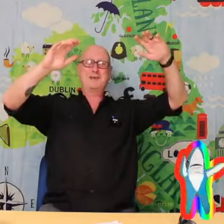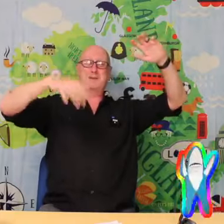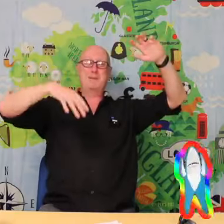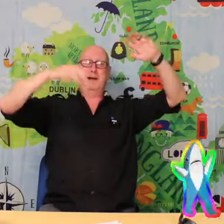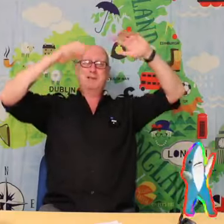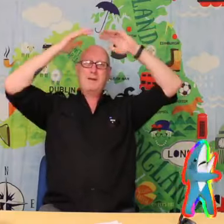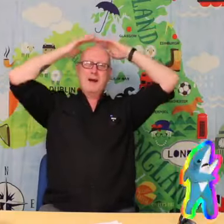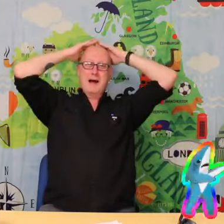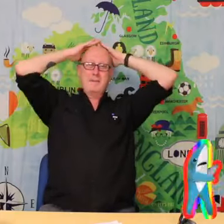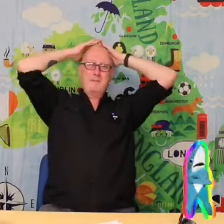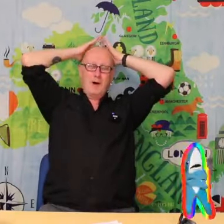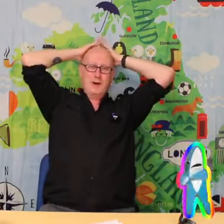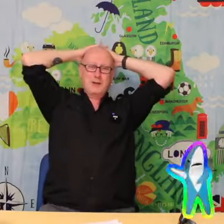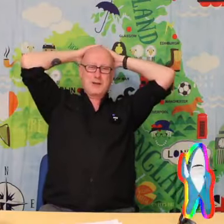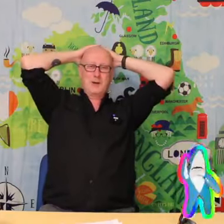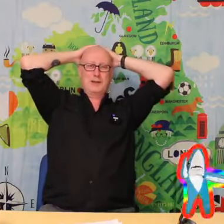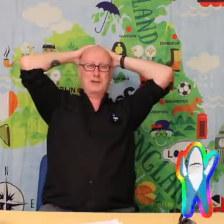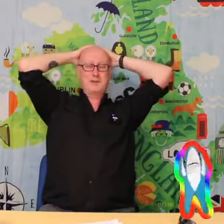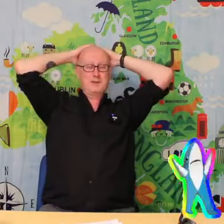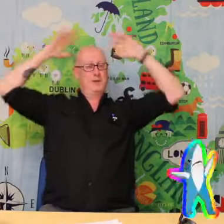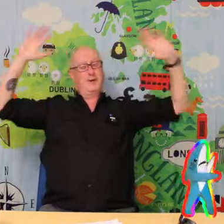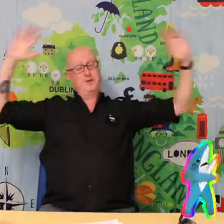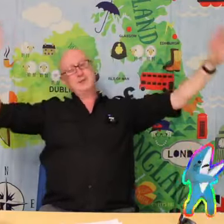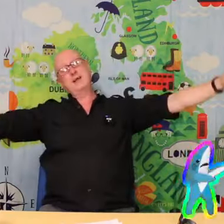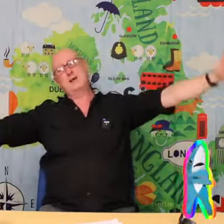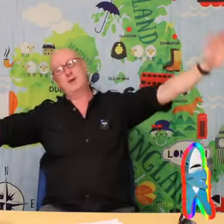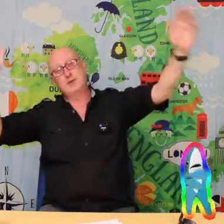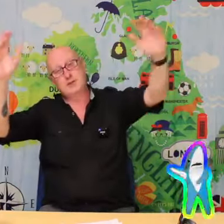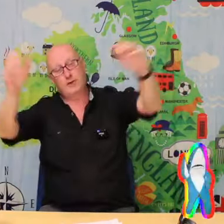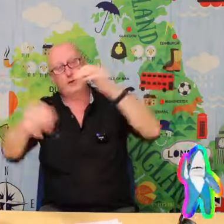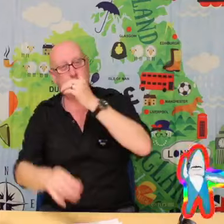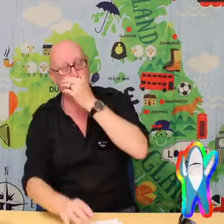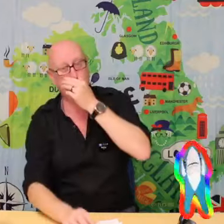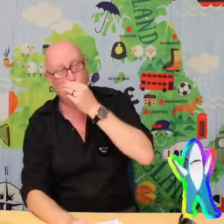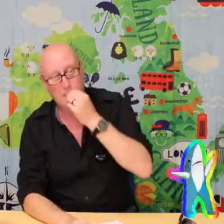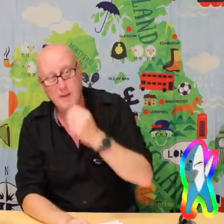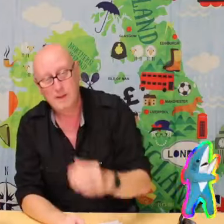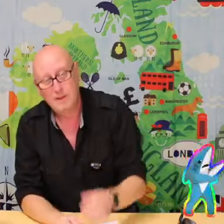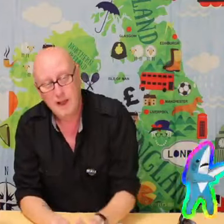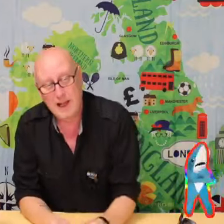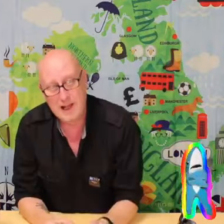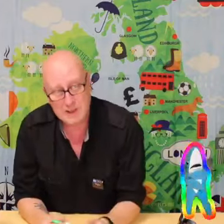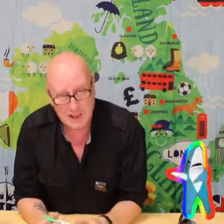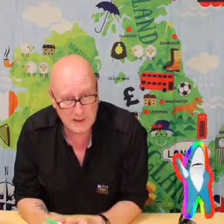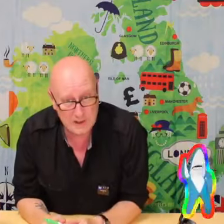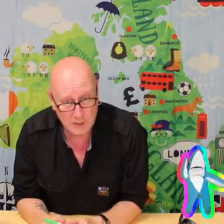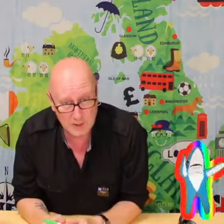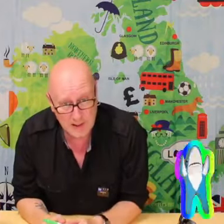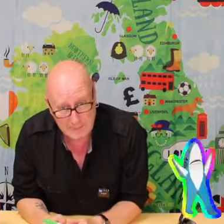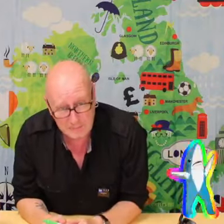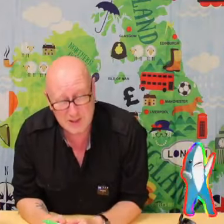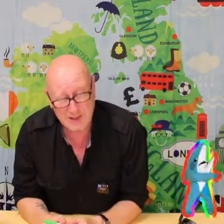me billies. All the sort of work that's been done on site, all the stuff that you're doing at home, sending into us,